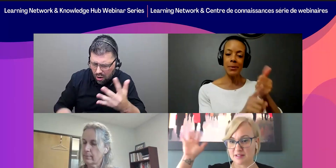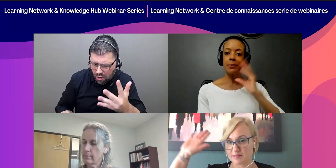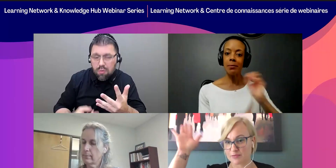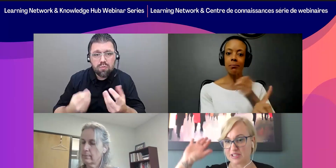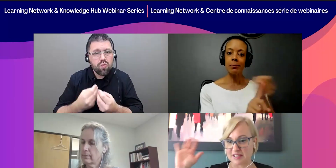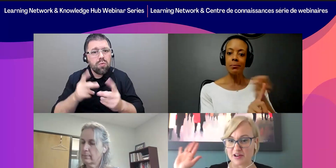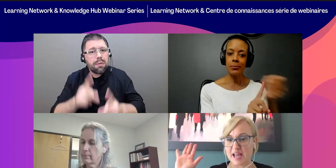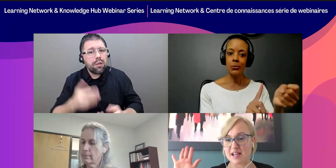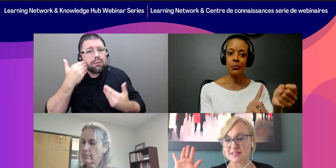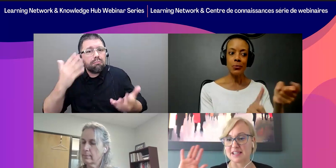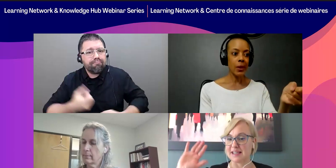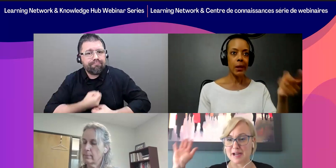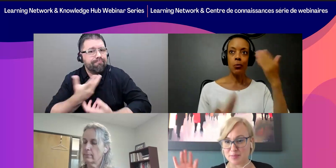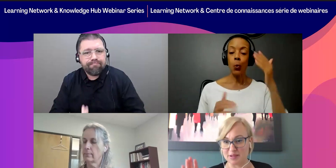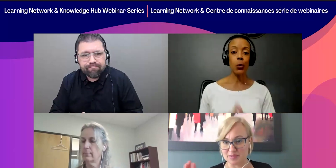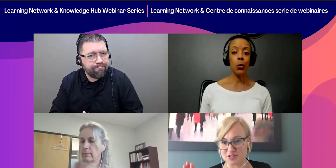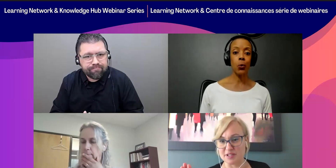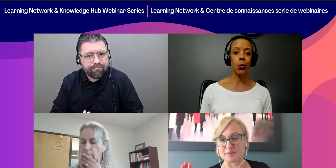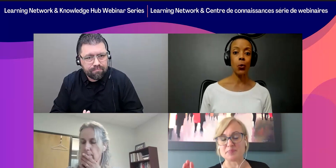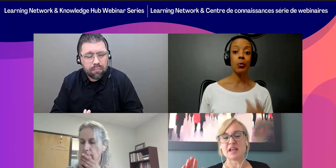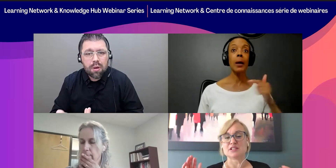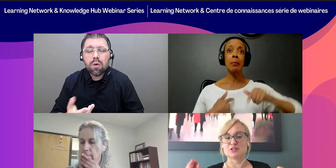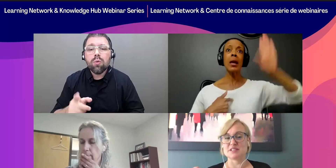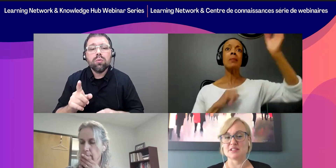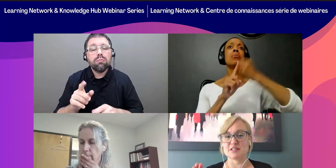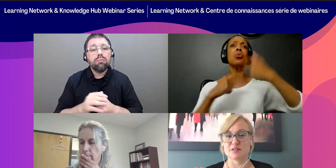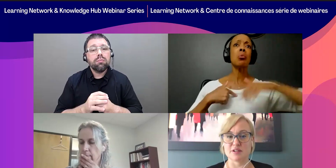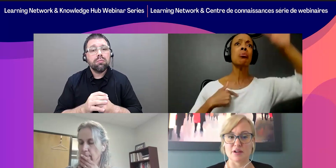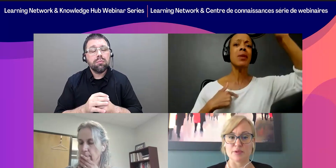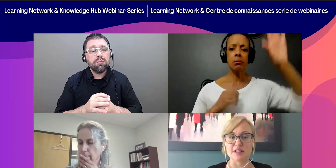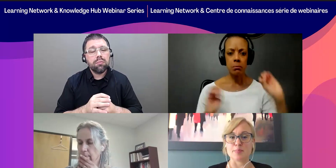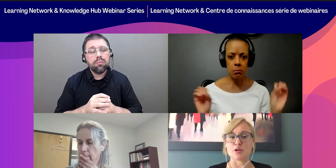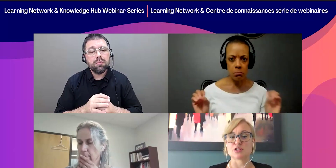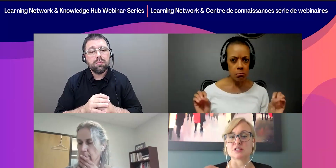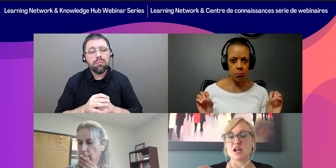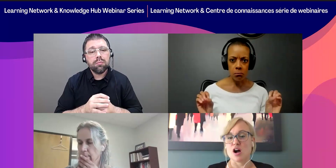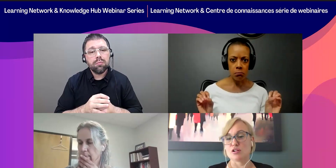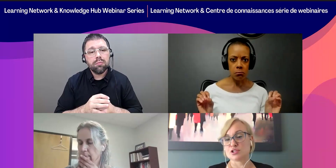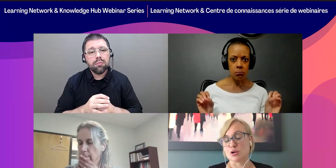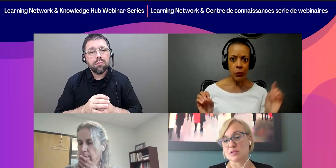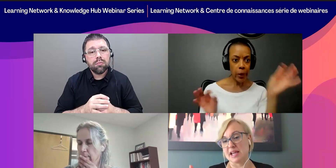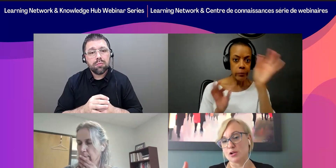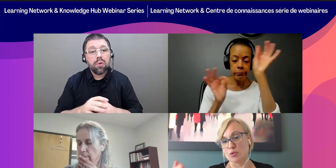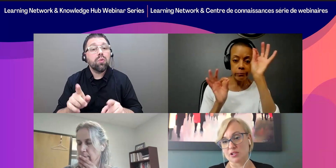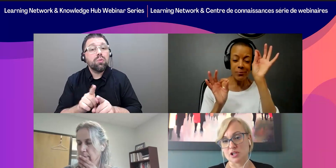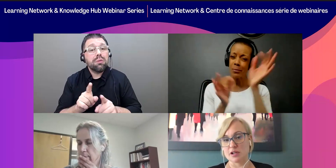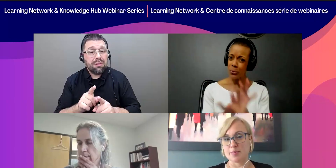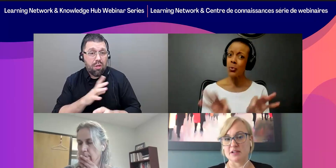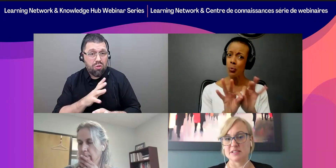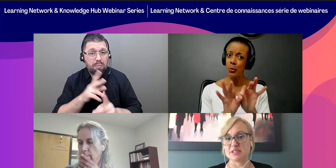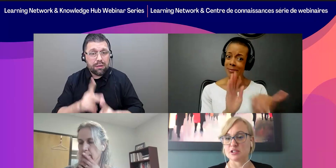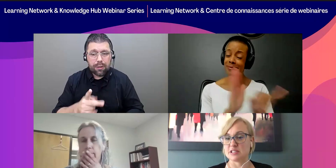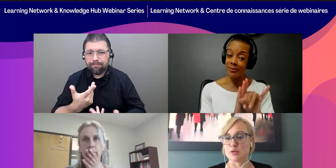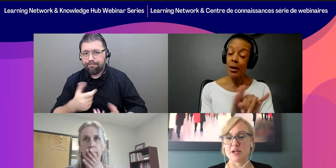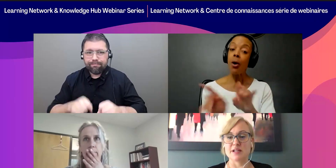nobody's raising their hand saying, I'm being mistreated. So this is really important. Also, they don't want to